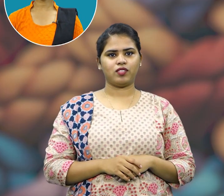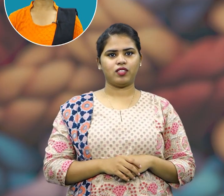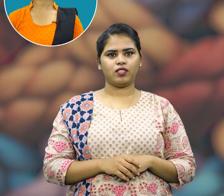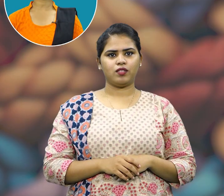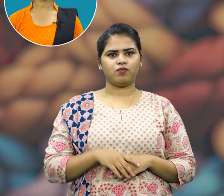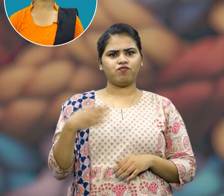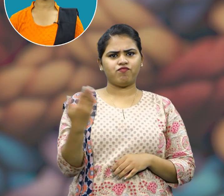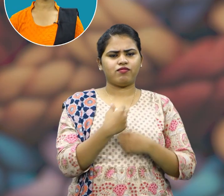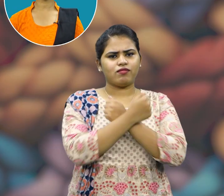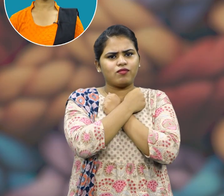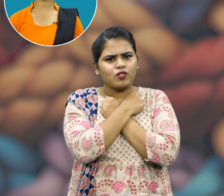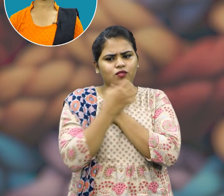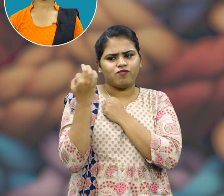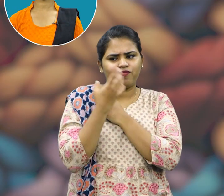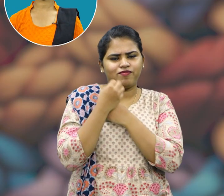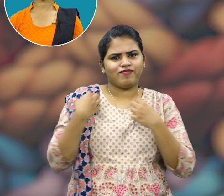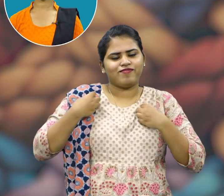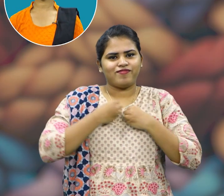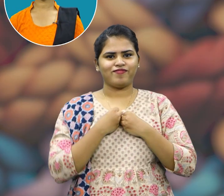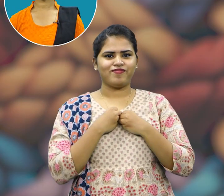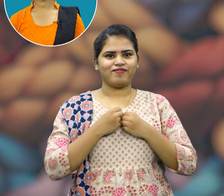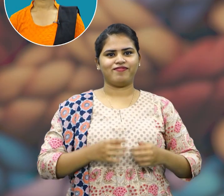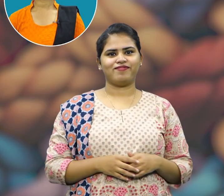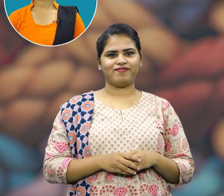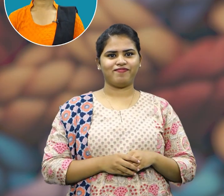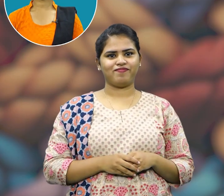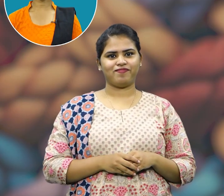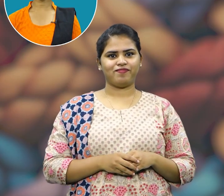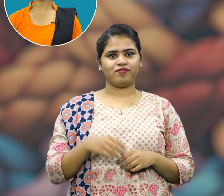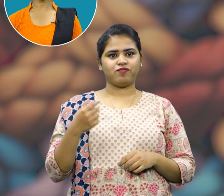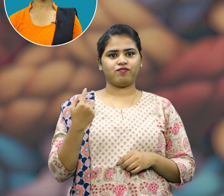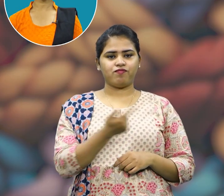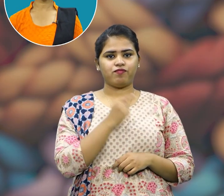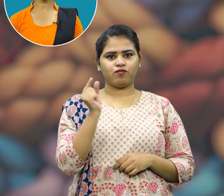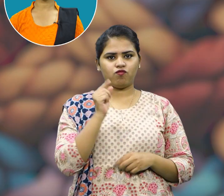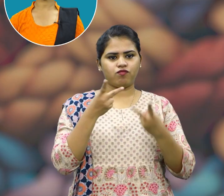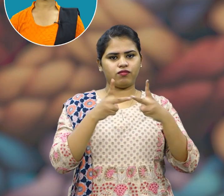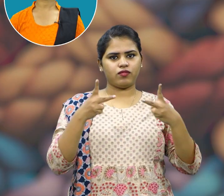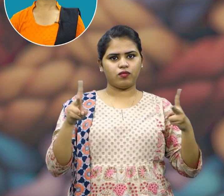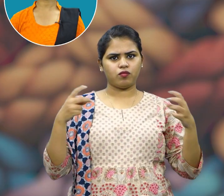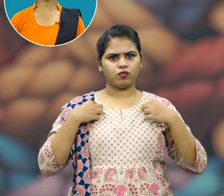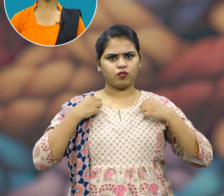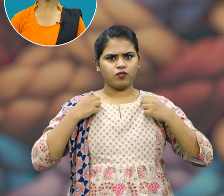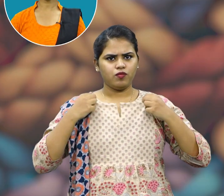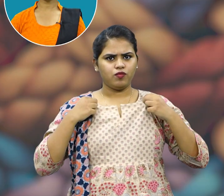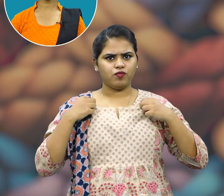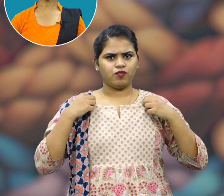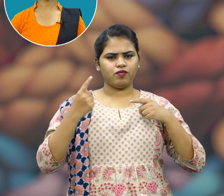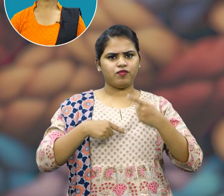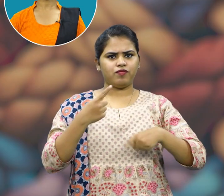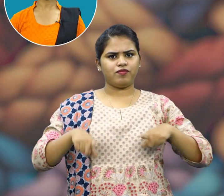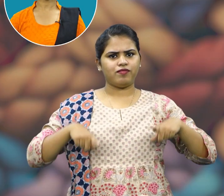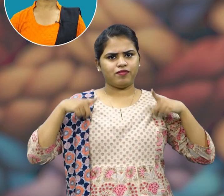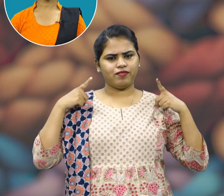We love to wear new dress. We use different types of clothes for different